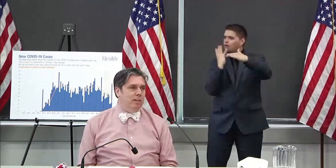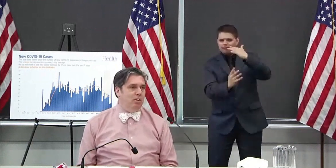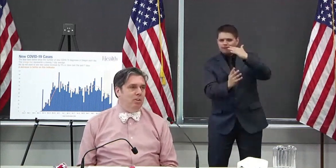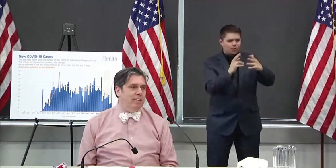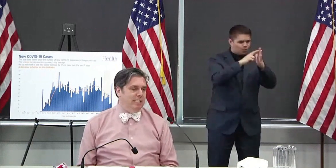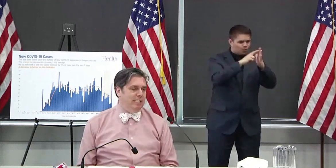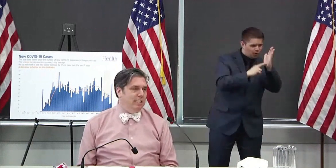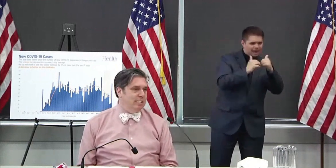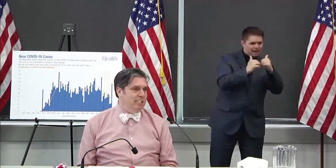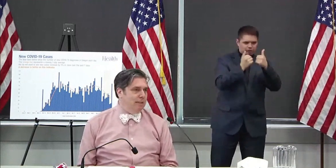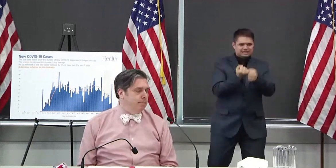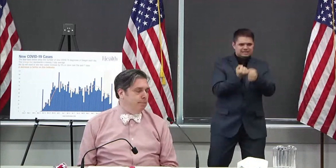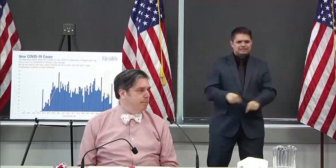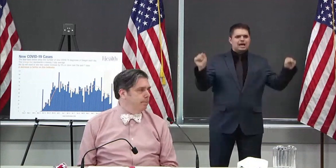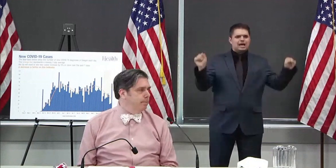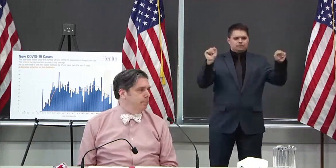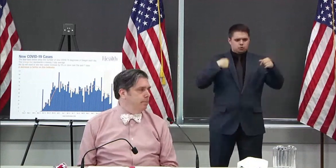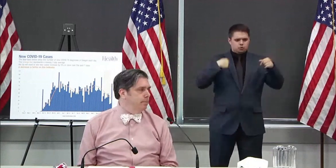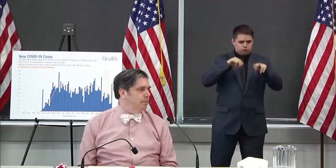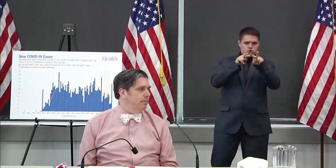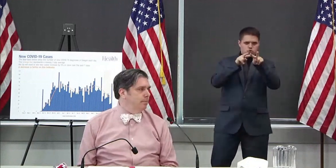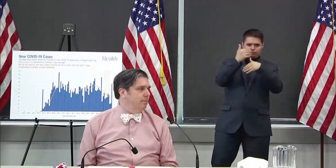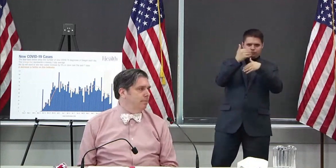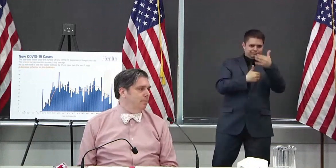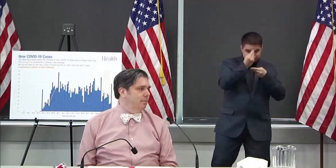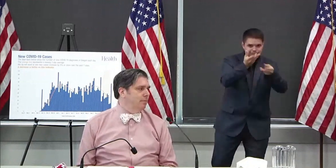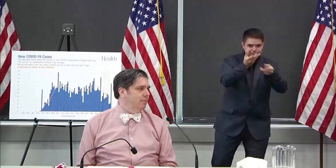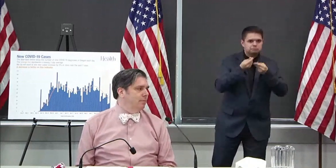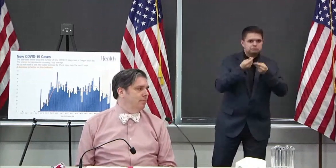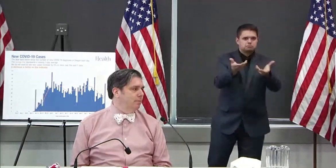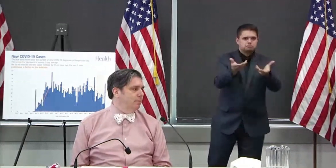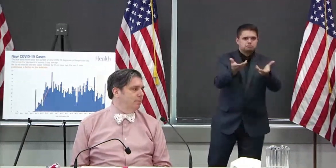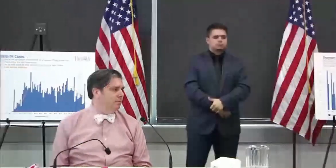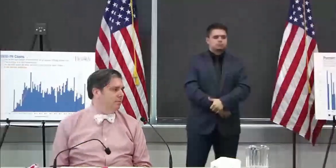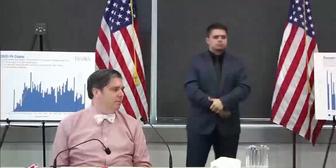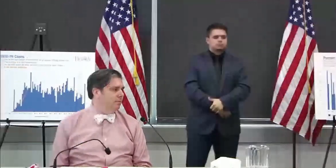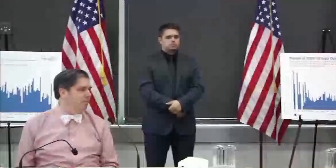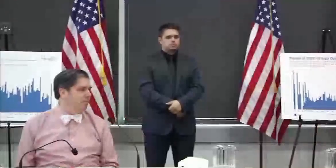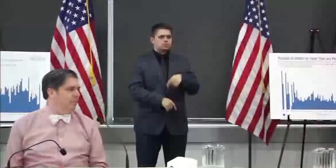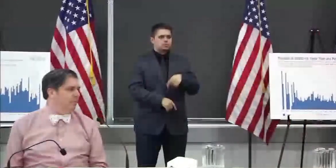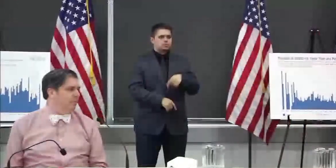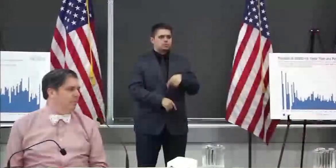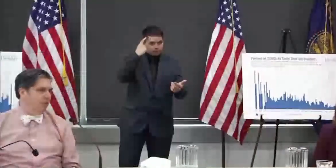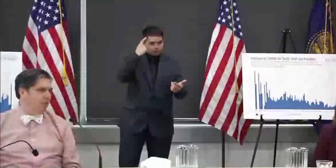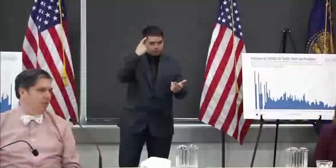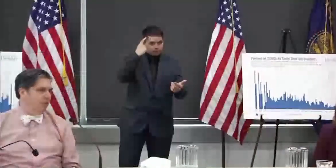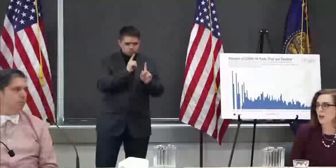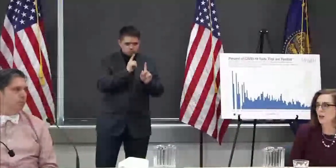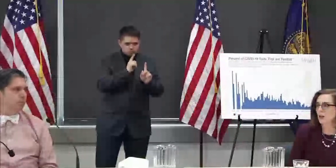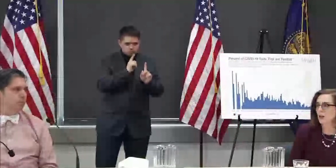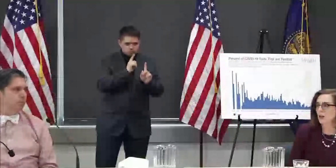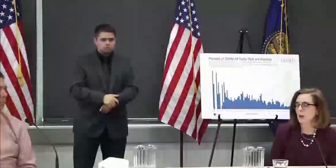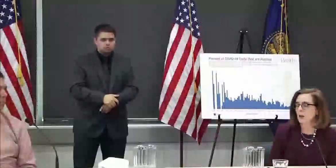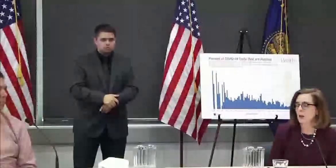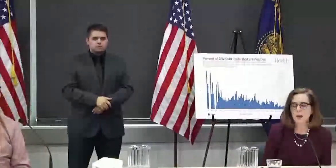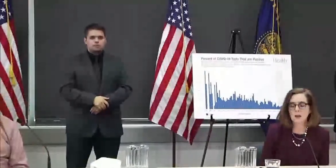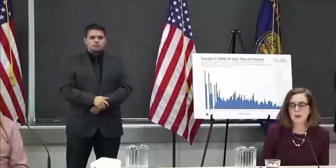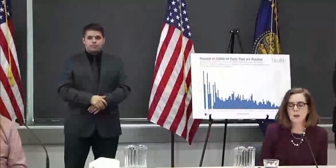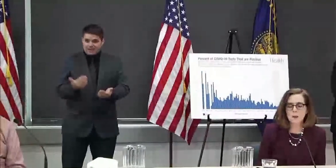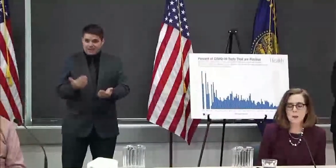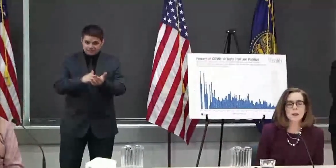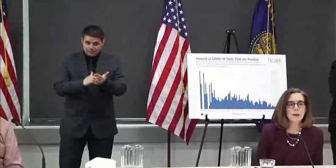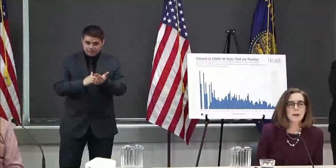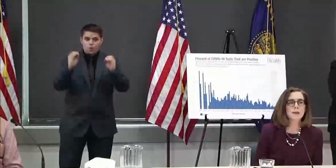monitor the spread of COVID-19 in the state. And I just want, Oregonians have done a really incredible job